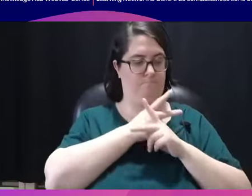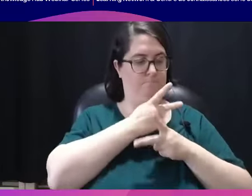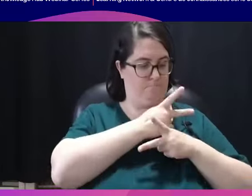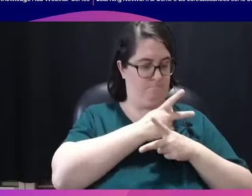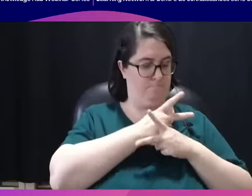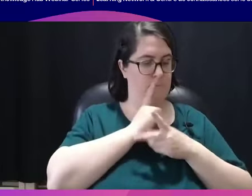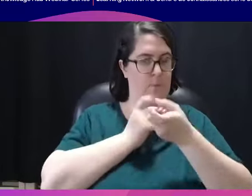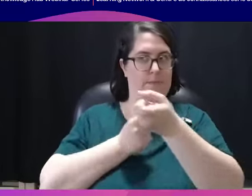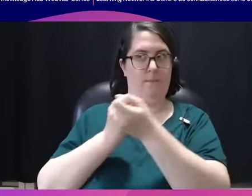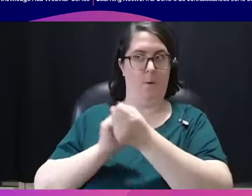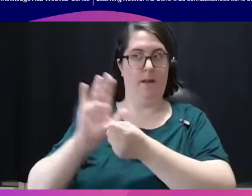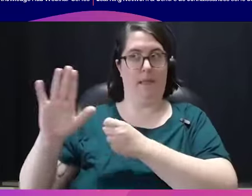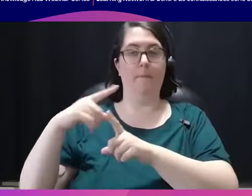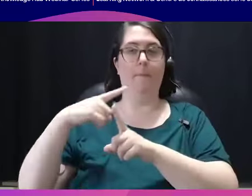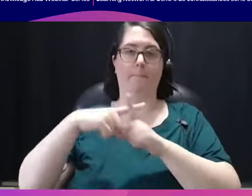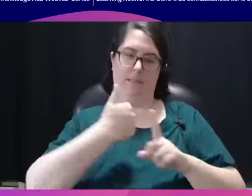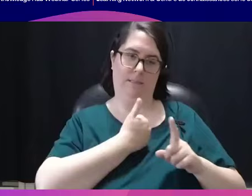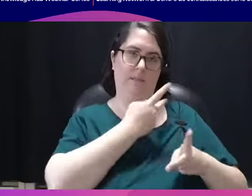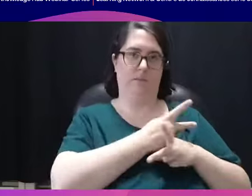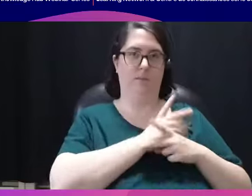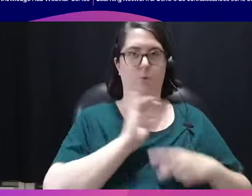client psychosocially and do your job.